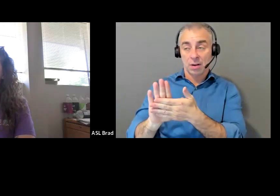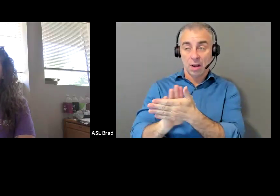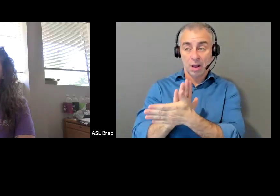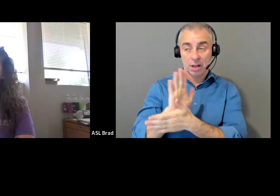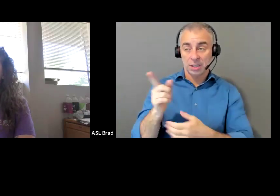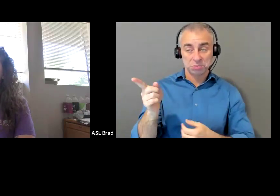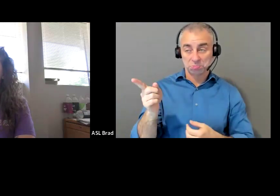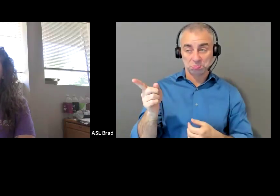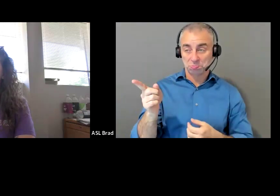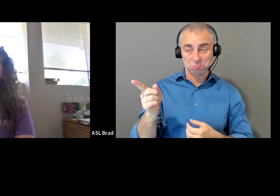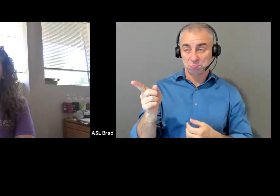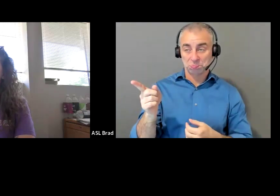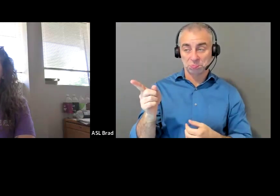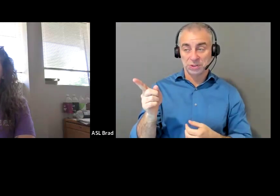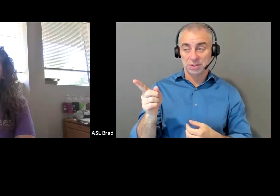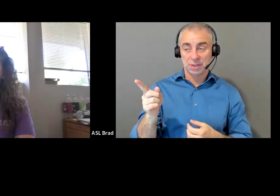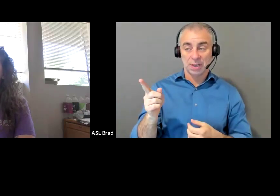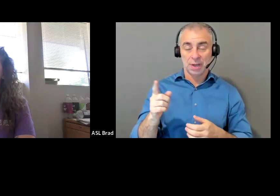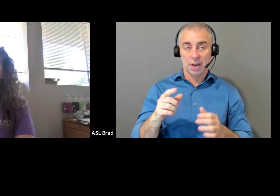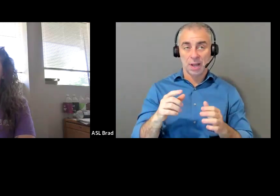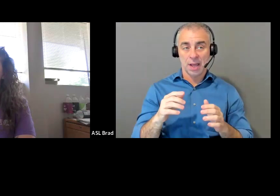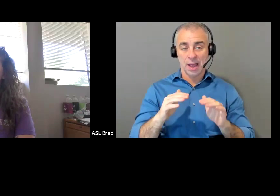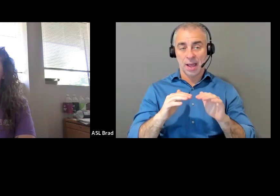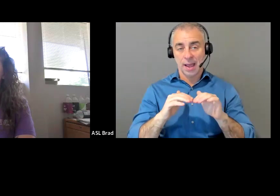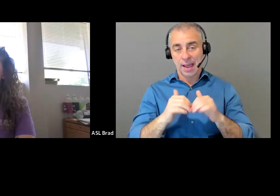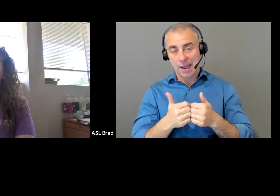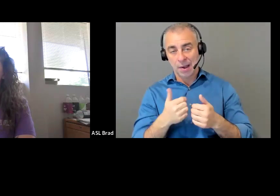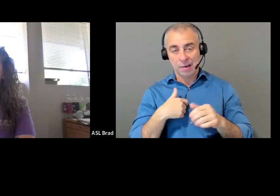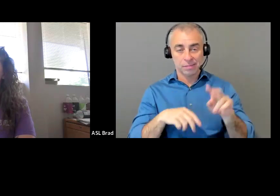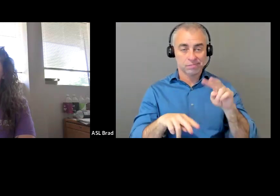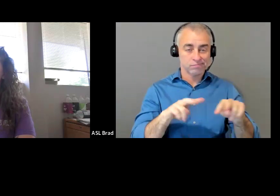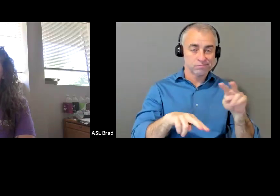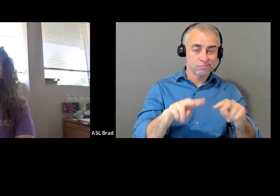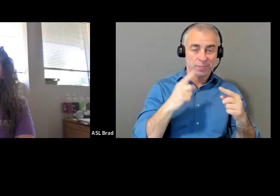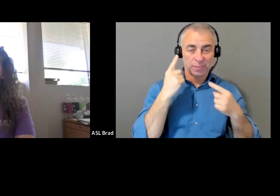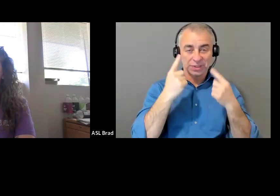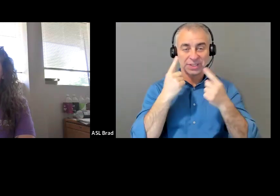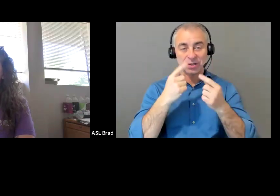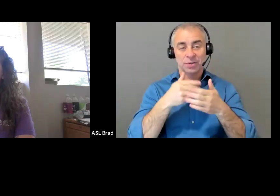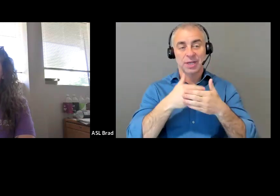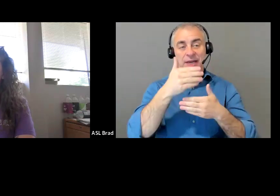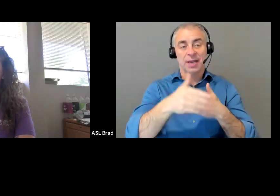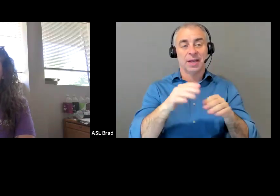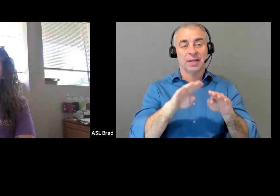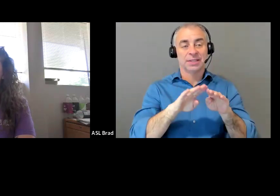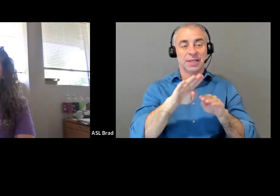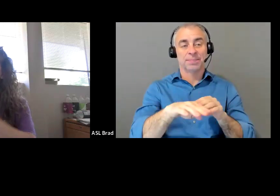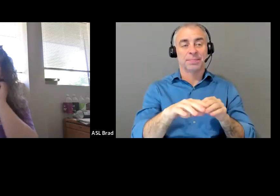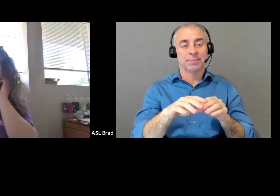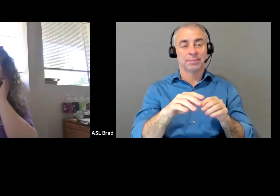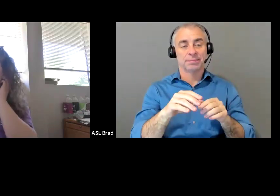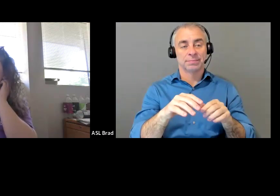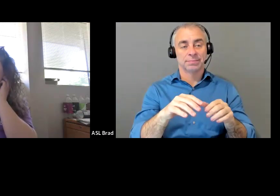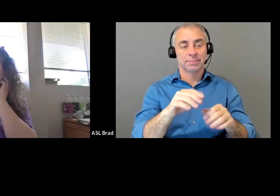for you and having to consider that next step of employment